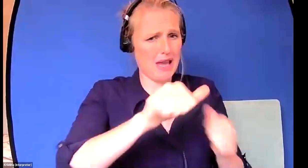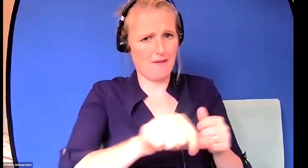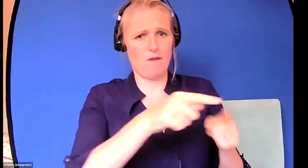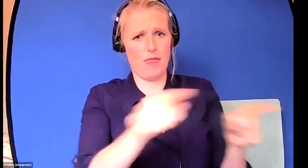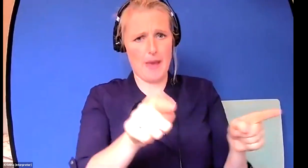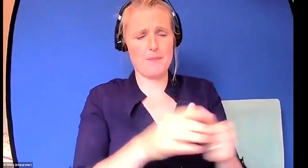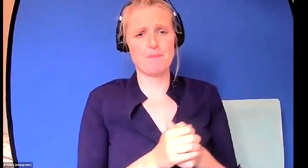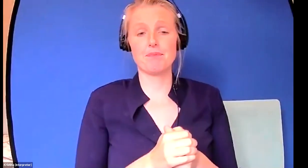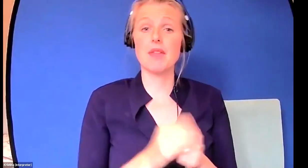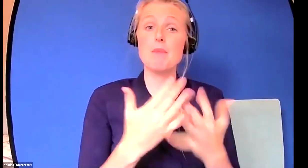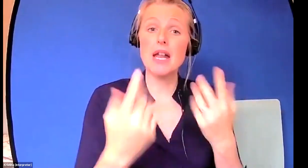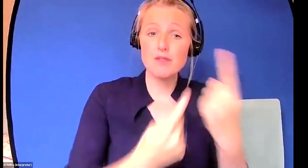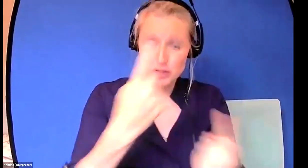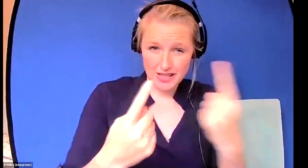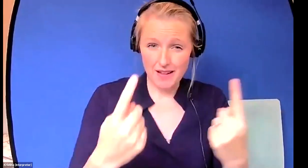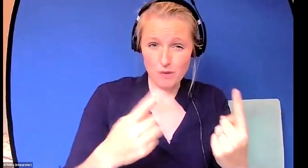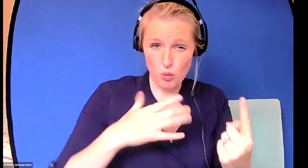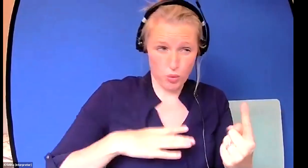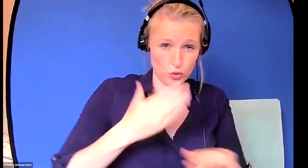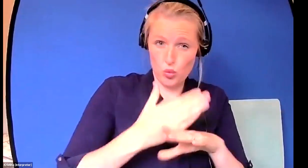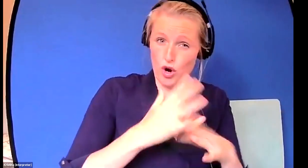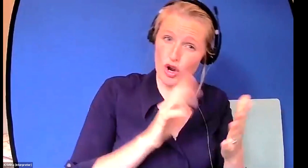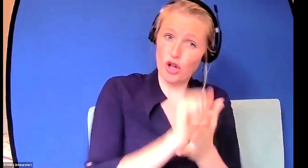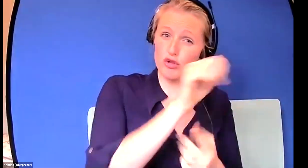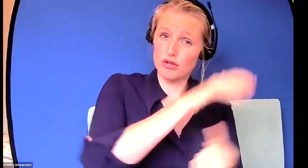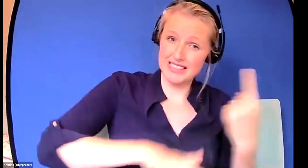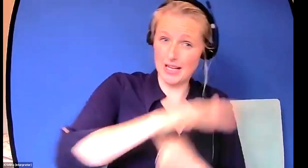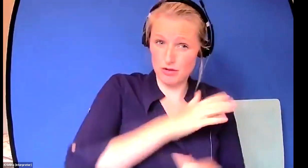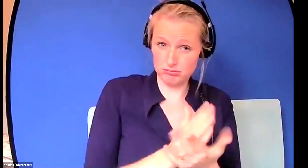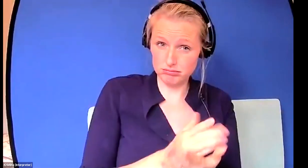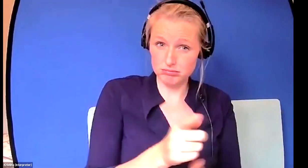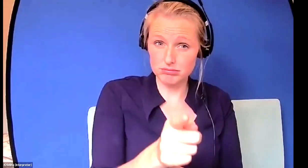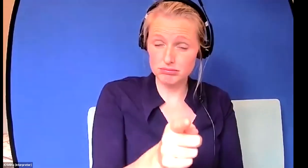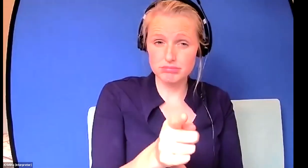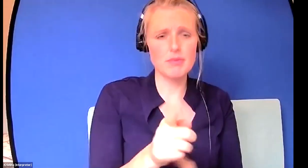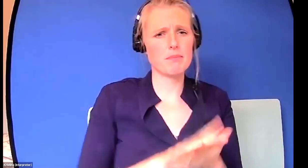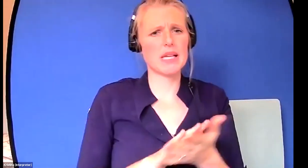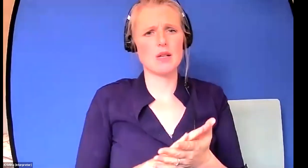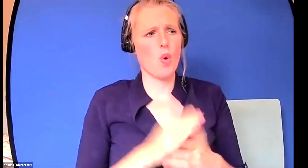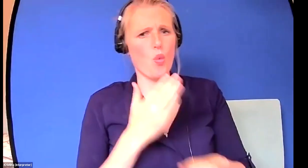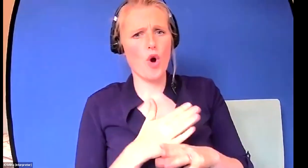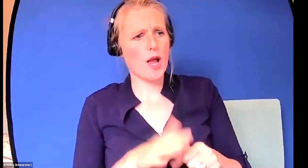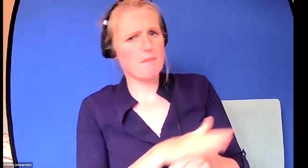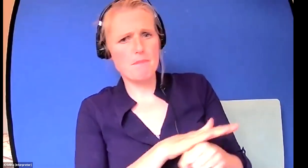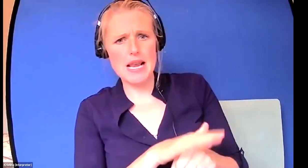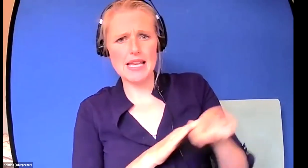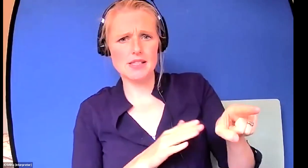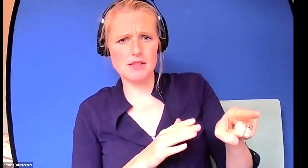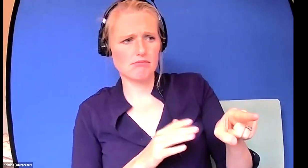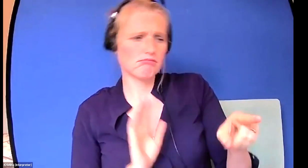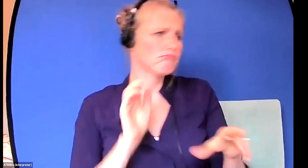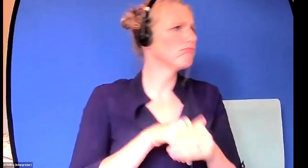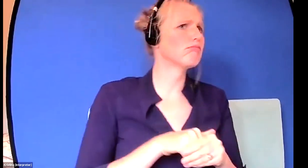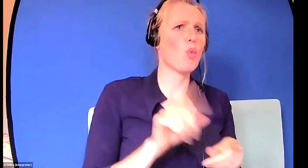you aim to work in or are already working in the cultural sector, I expect. So what kinds of workplace should you have a right to demand